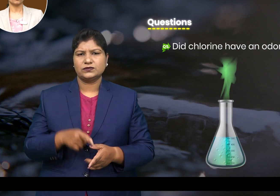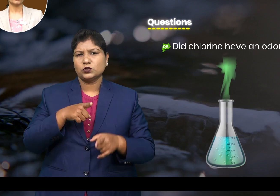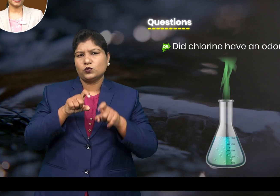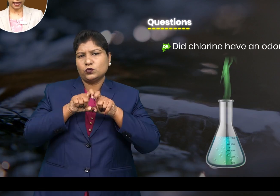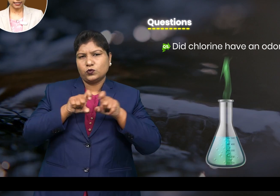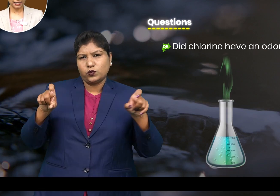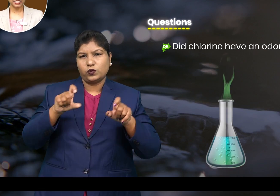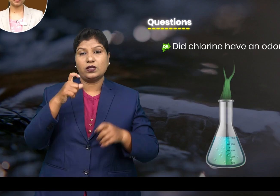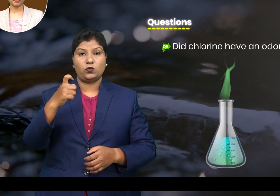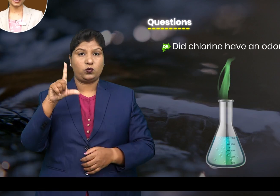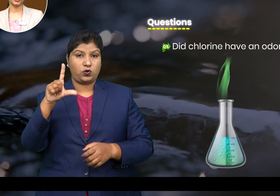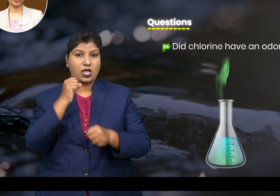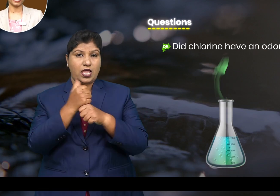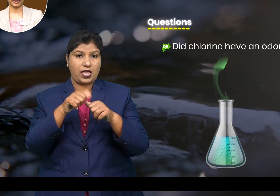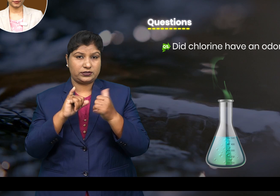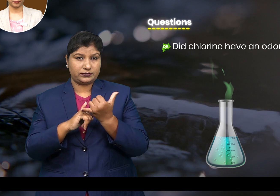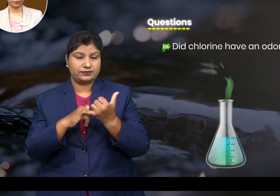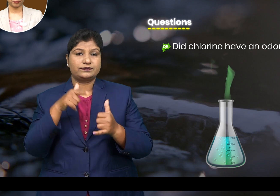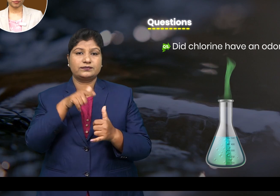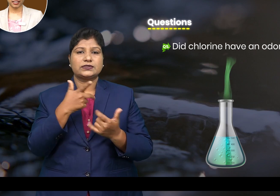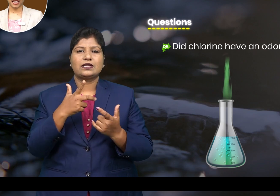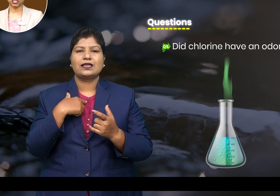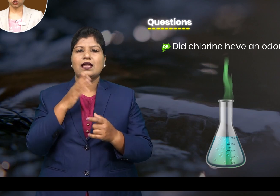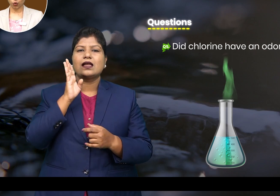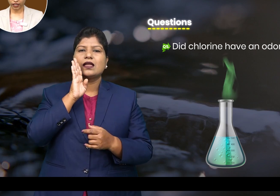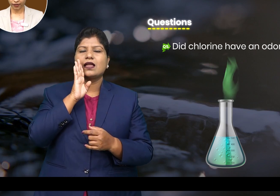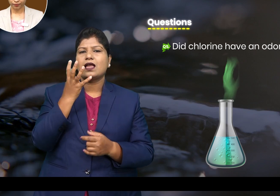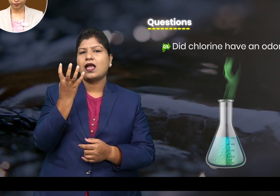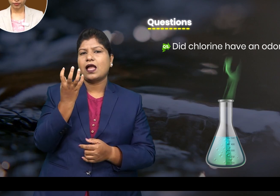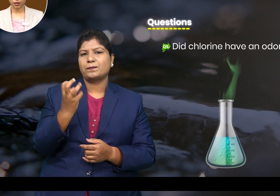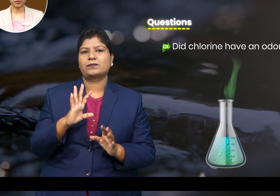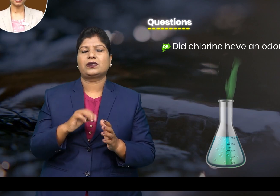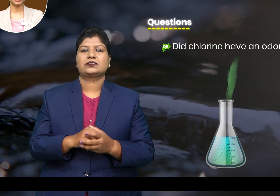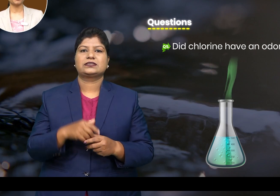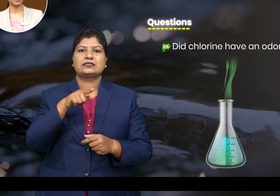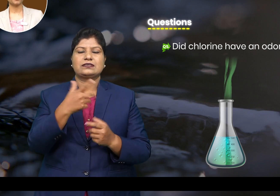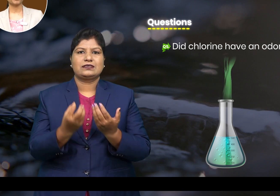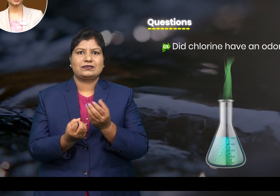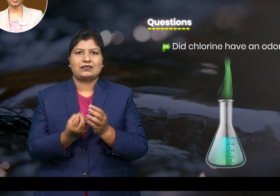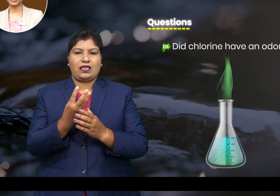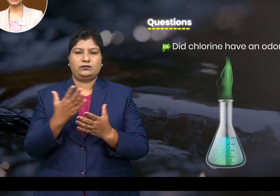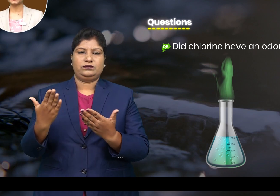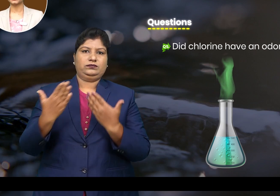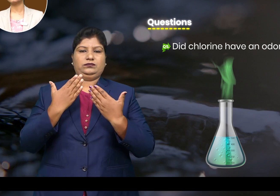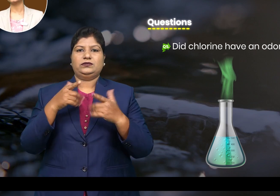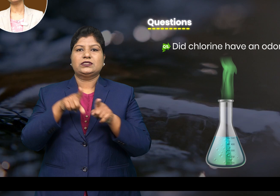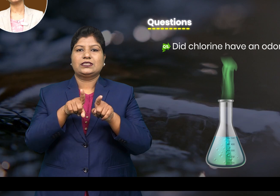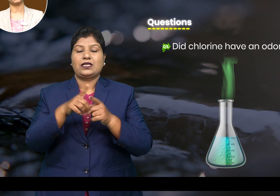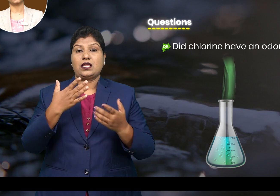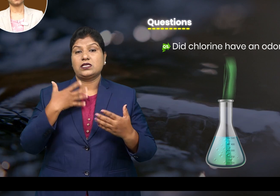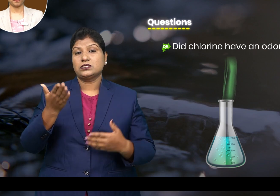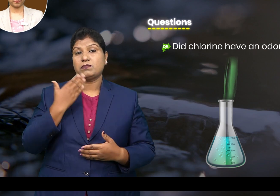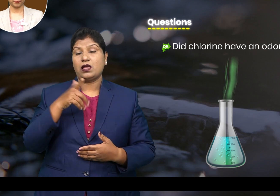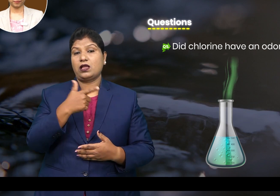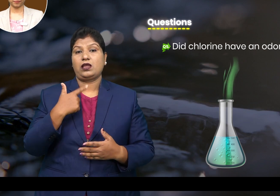Pure chlorine gas is pale green, has a choking, burning smell, and is deadly to